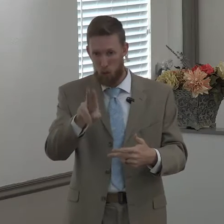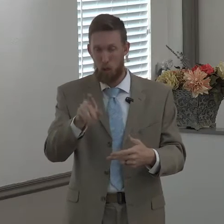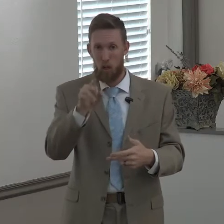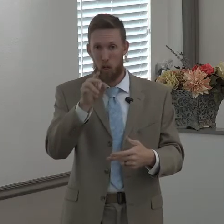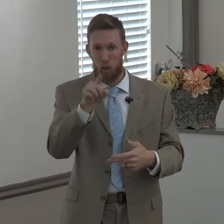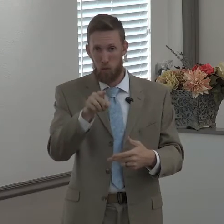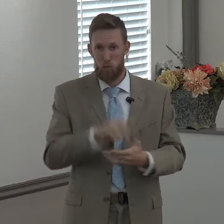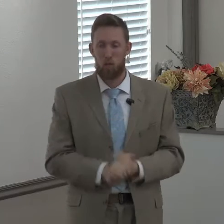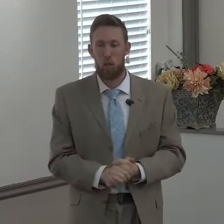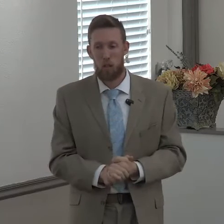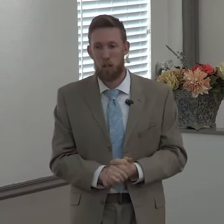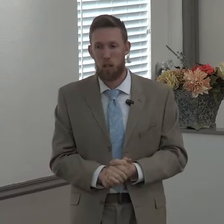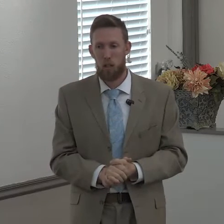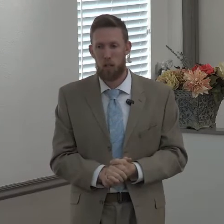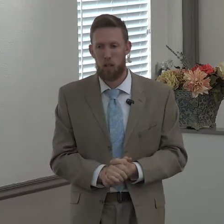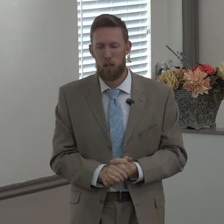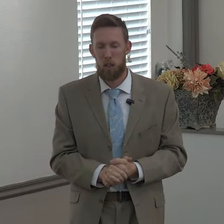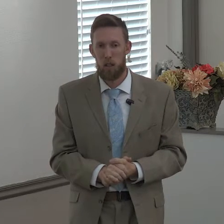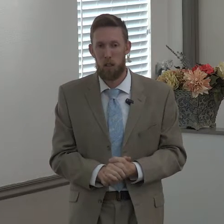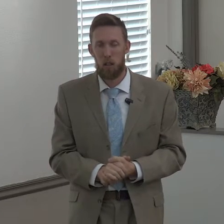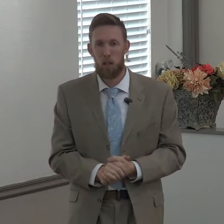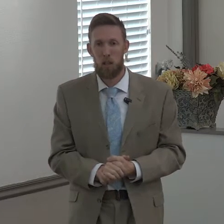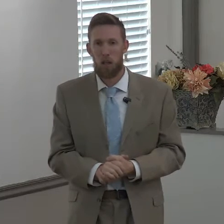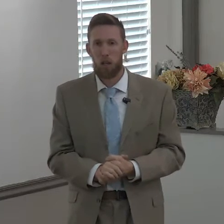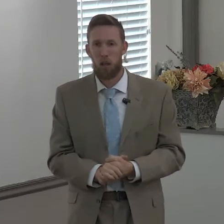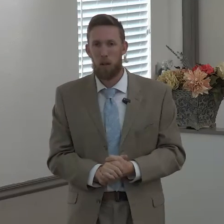others, and then you.